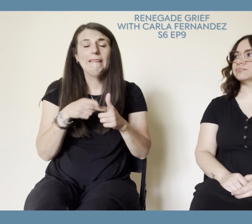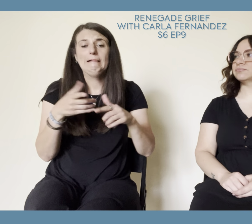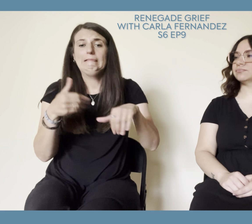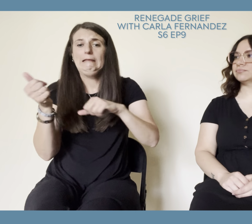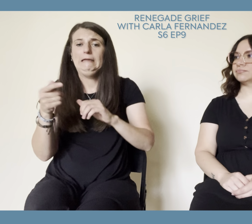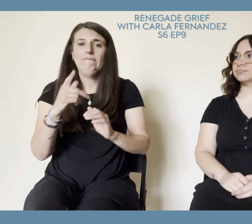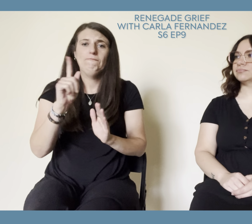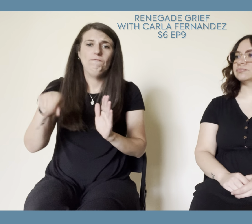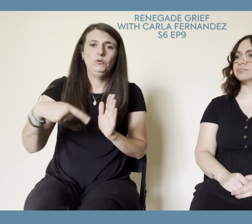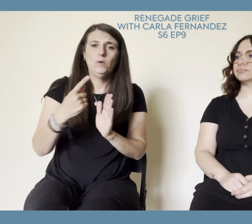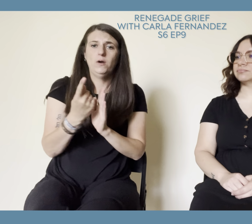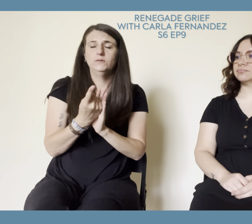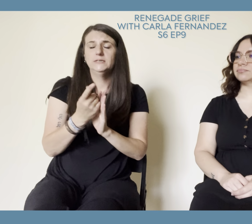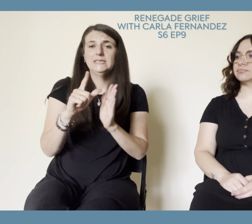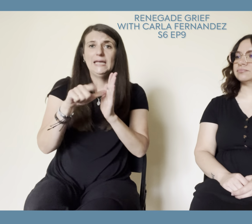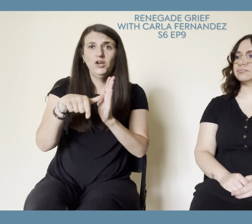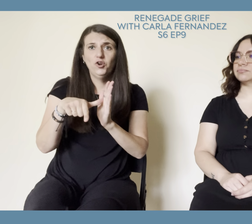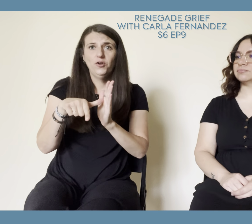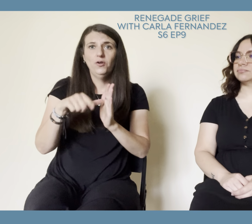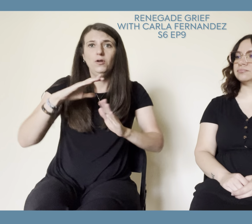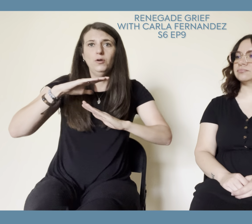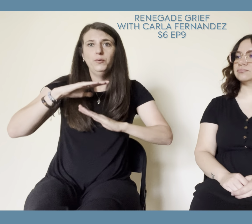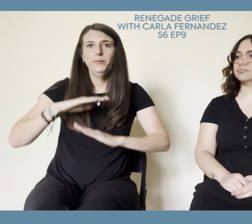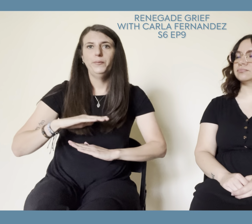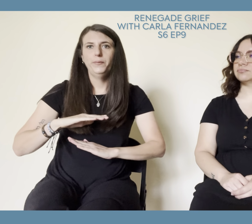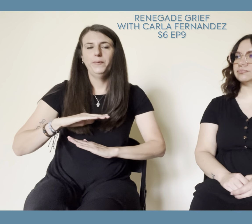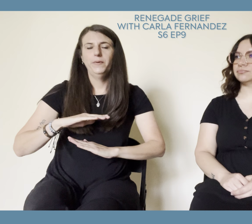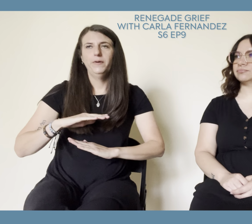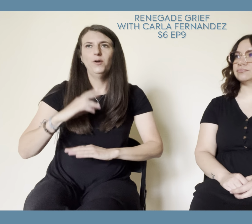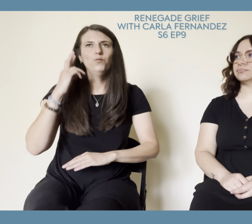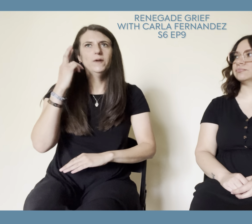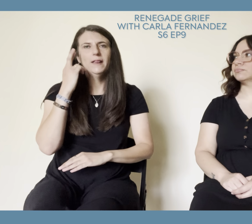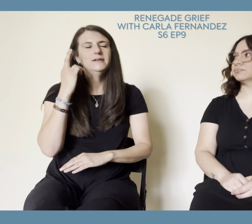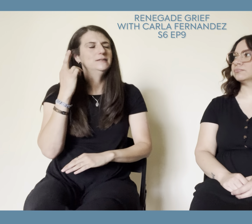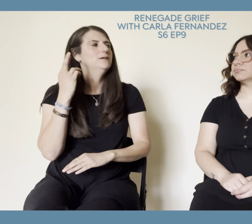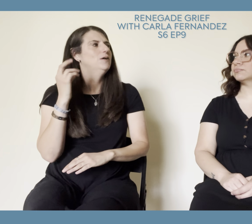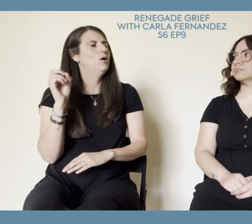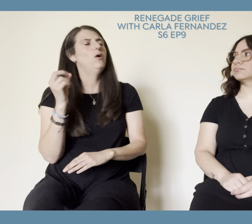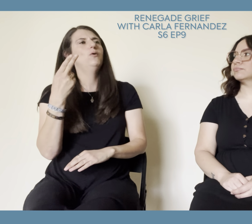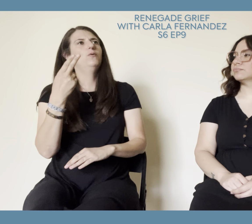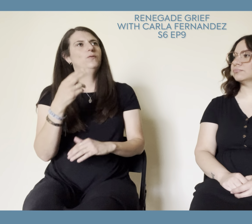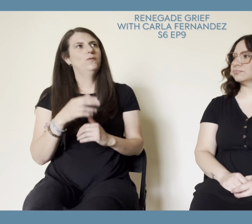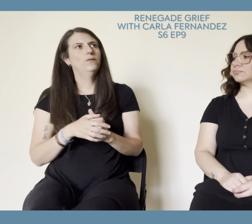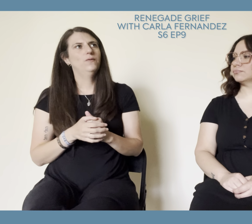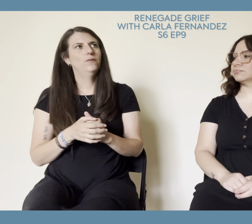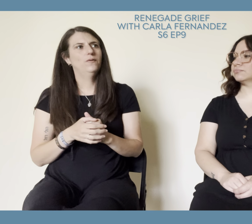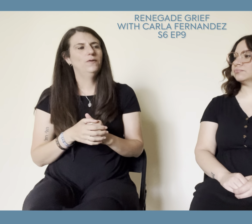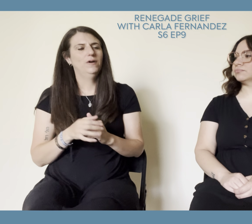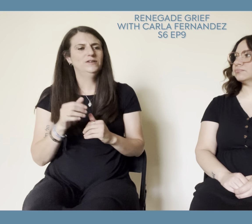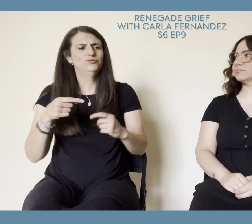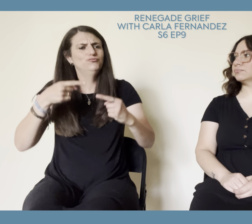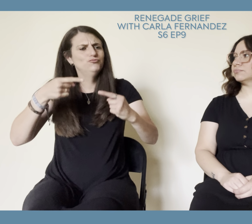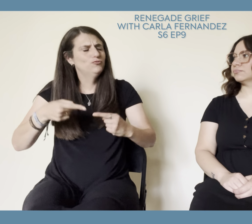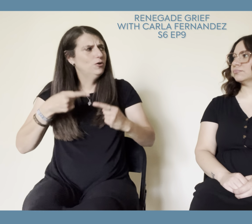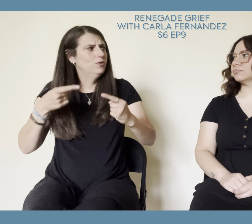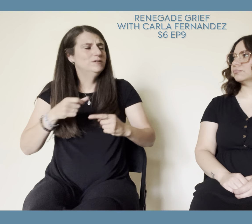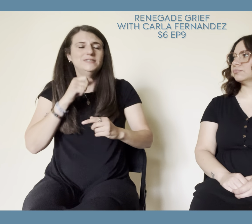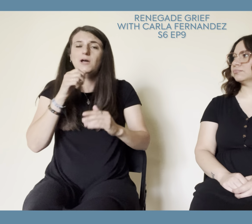later, exhaling, realizing, oh, this thing was super hard and super uncomfortable,